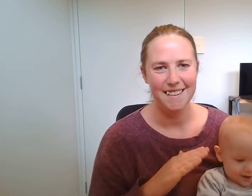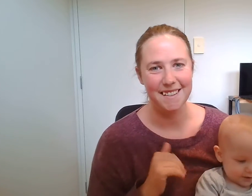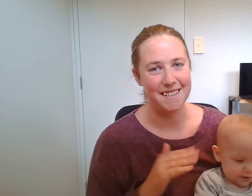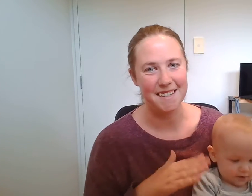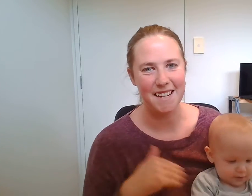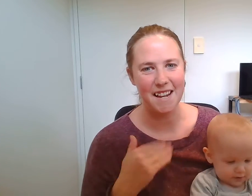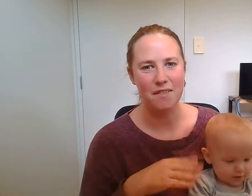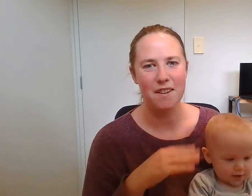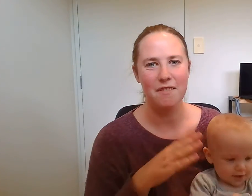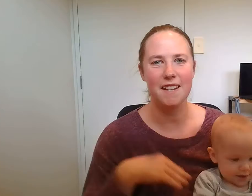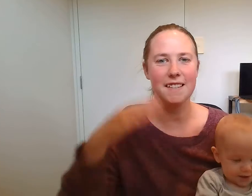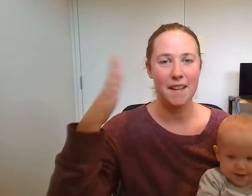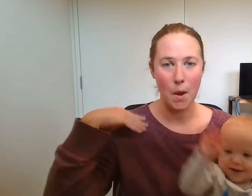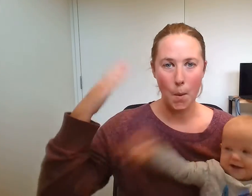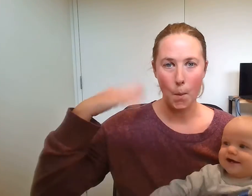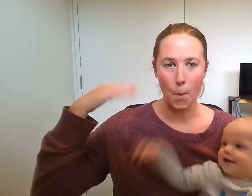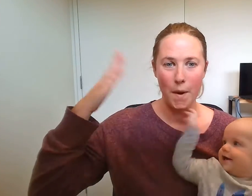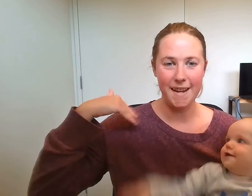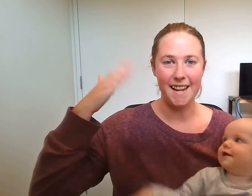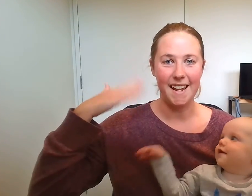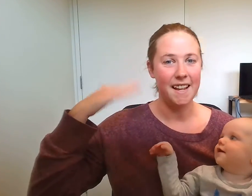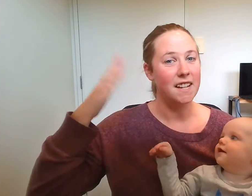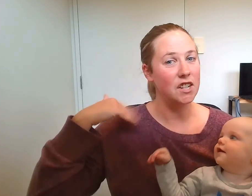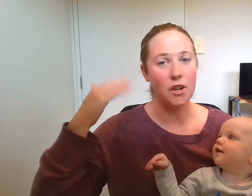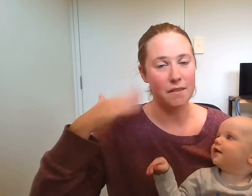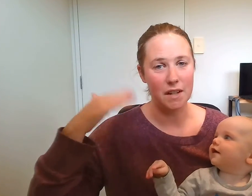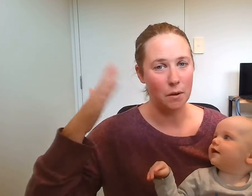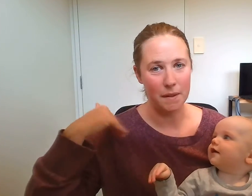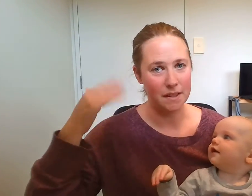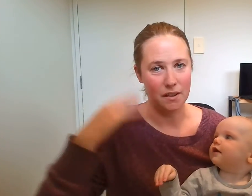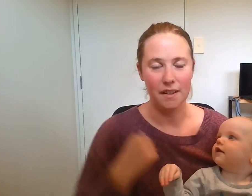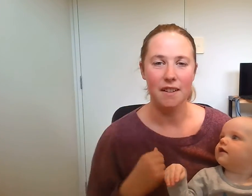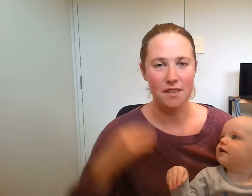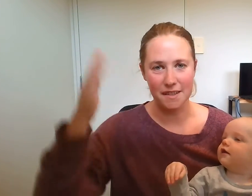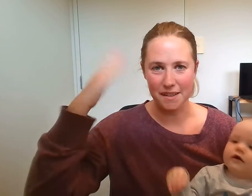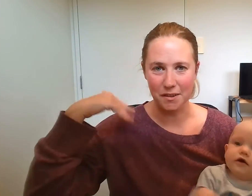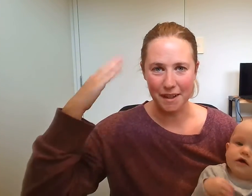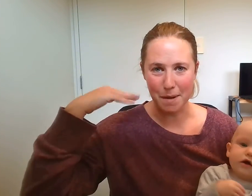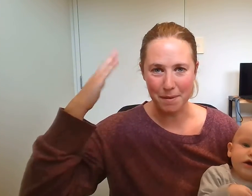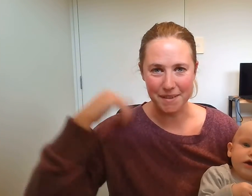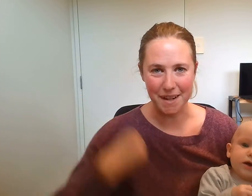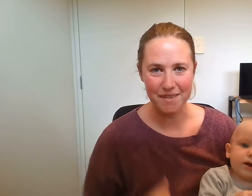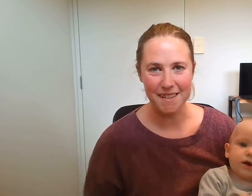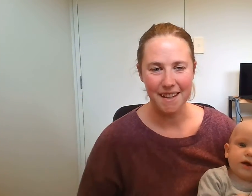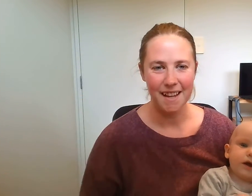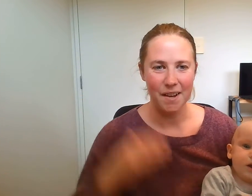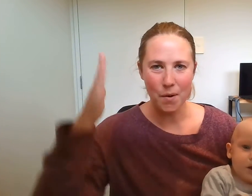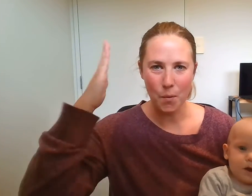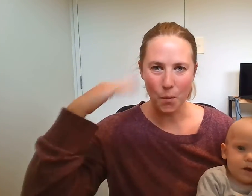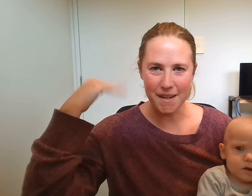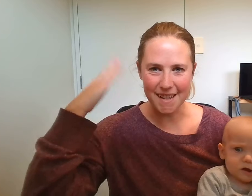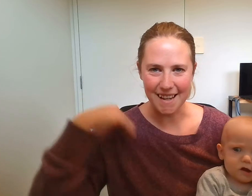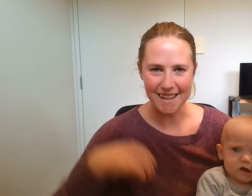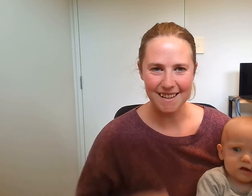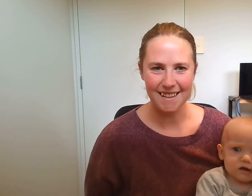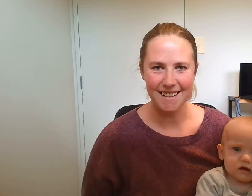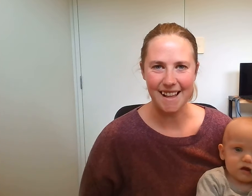It's entertaining, whatever it is. Windy. You don't have to go on this long. You just need to do it a couple of times. Windy.